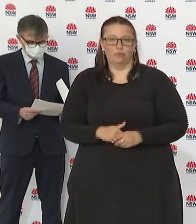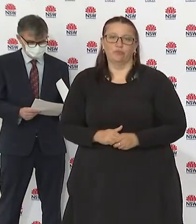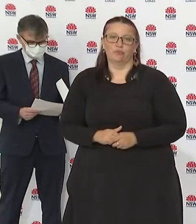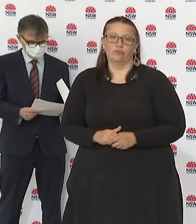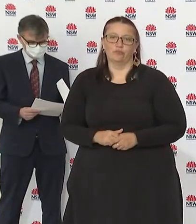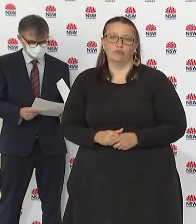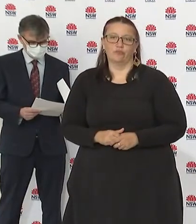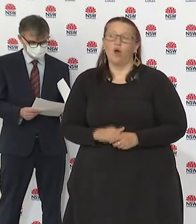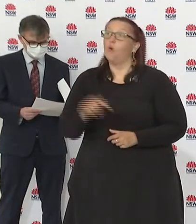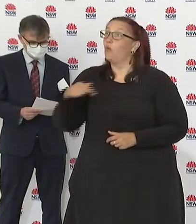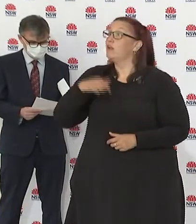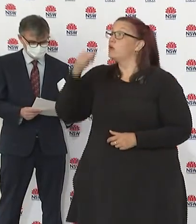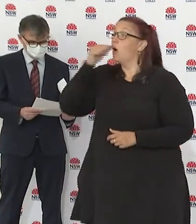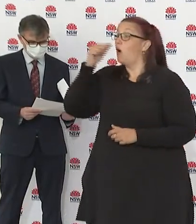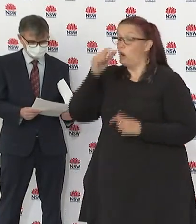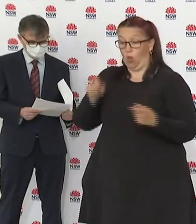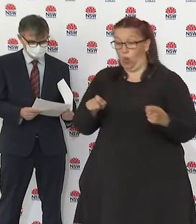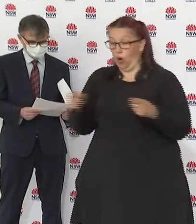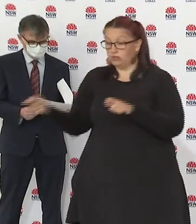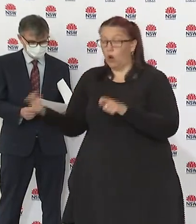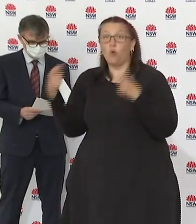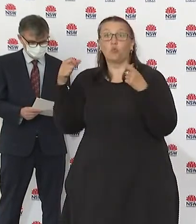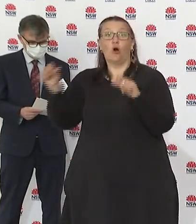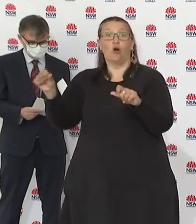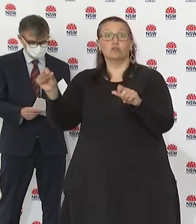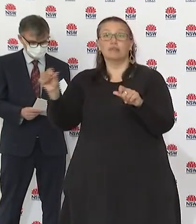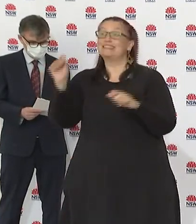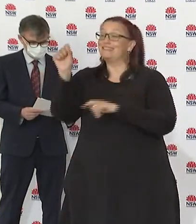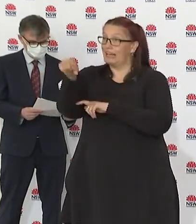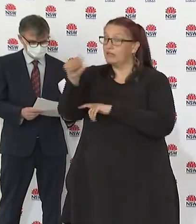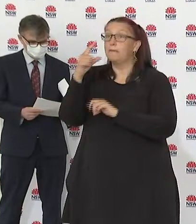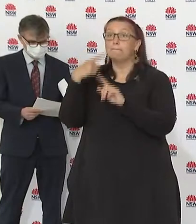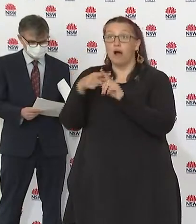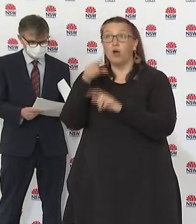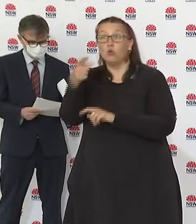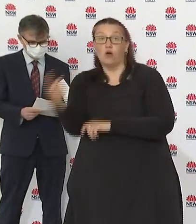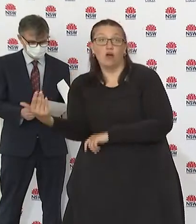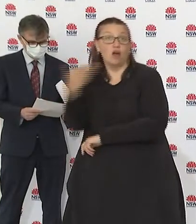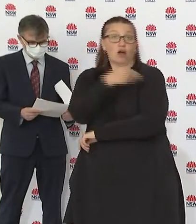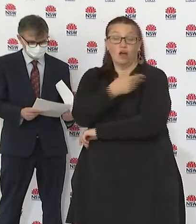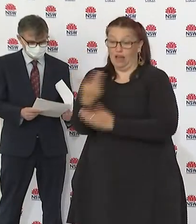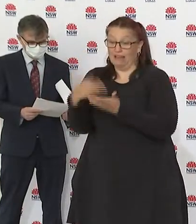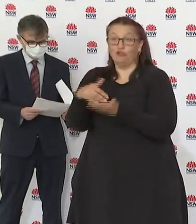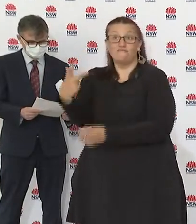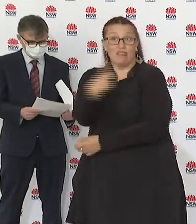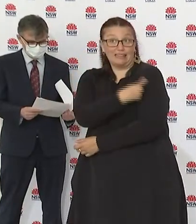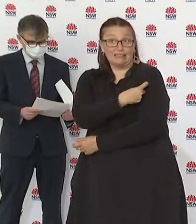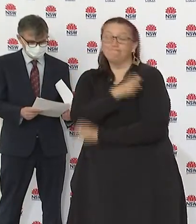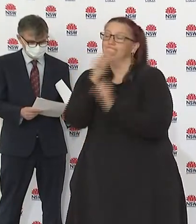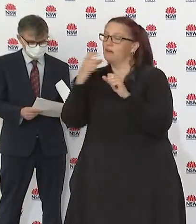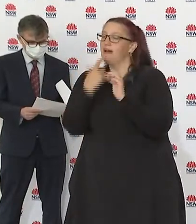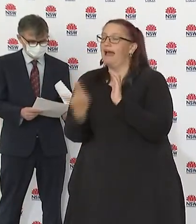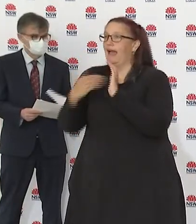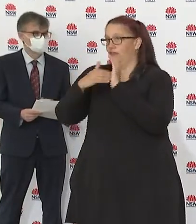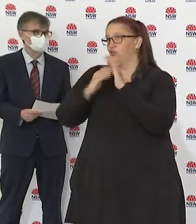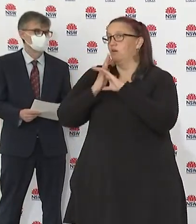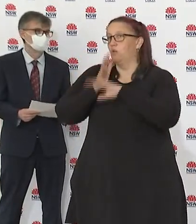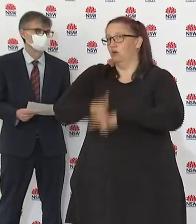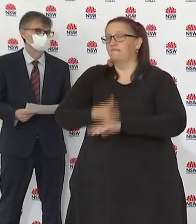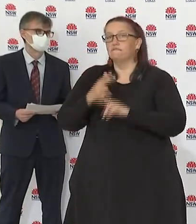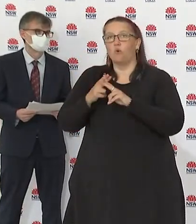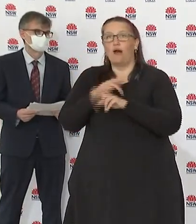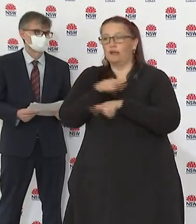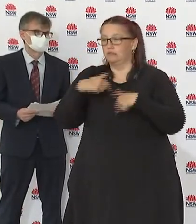will be our recipe for freedom, and that's what all of us are looking forward to. And I'm convinced that if we make sure that